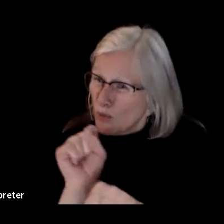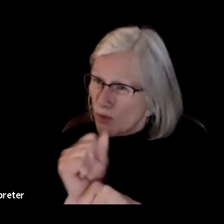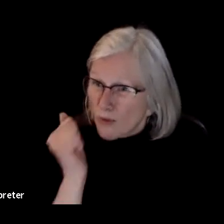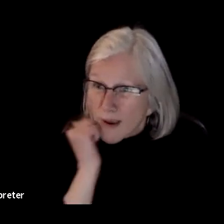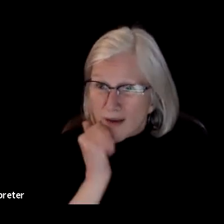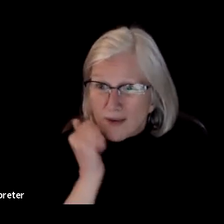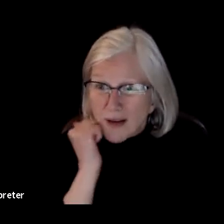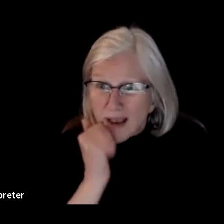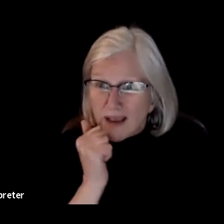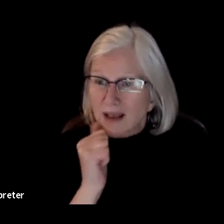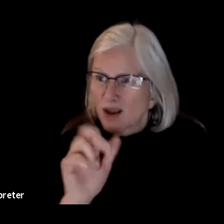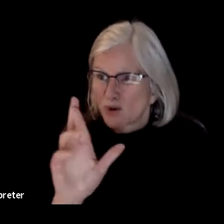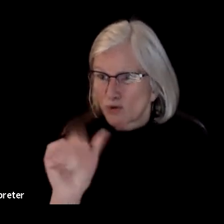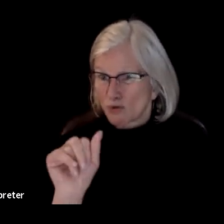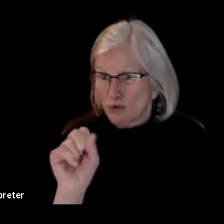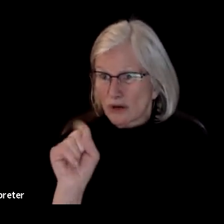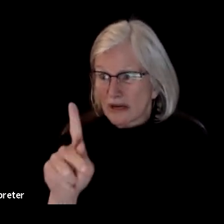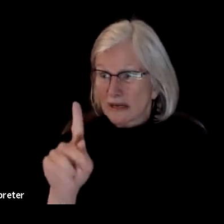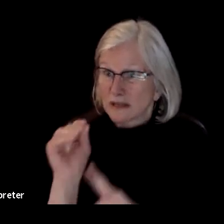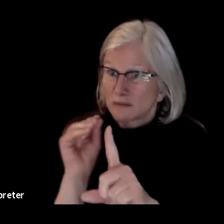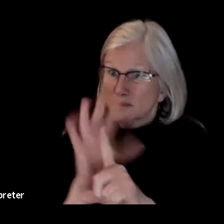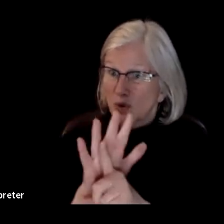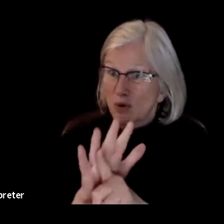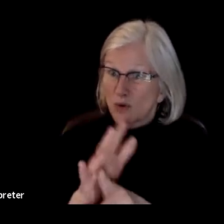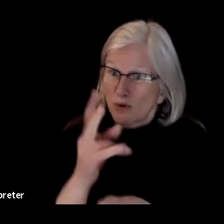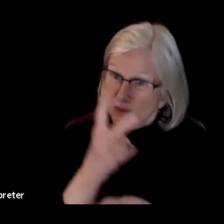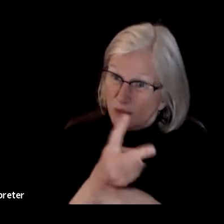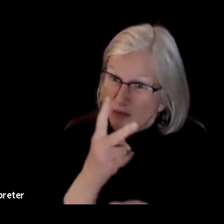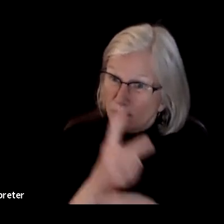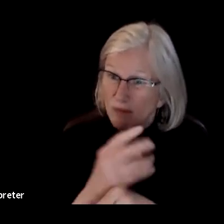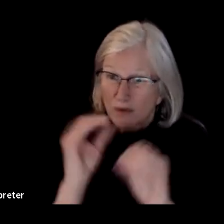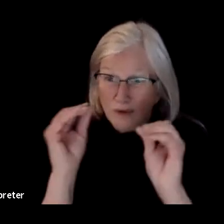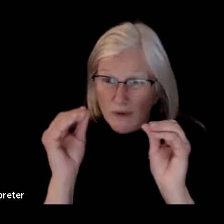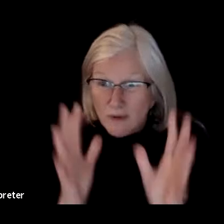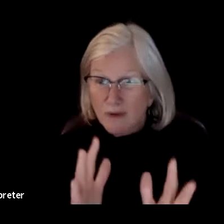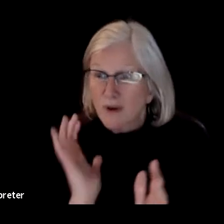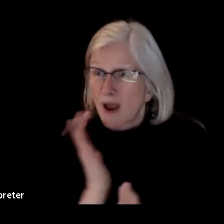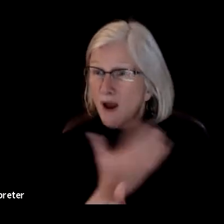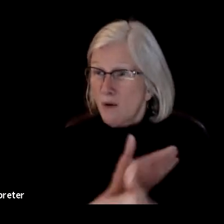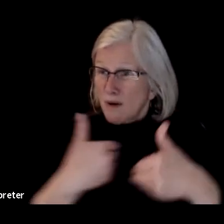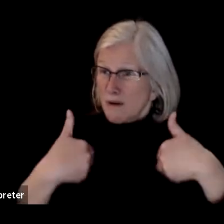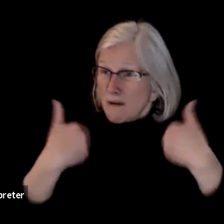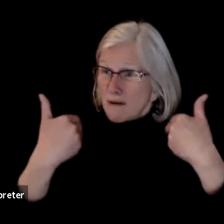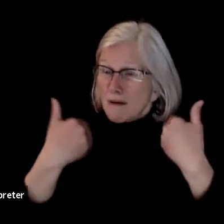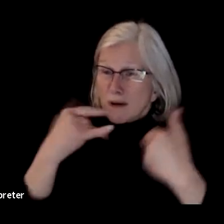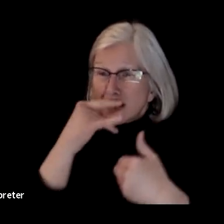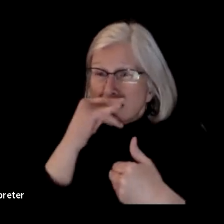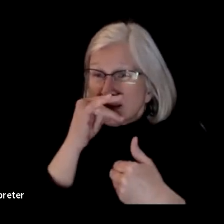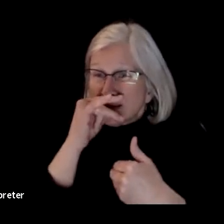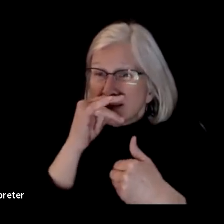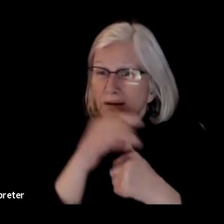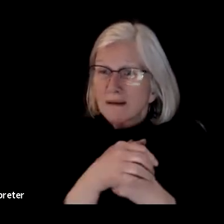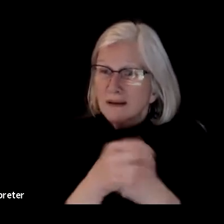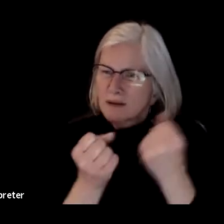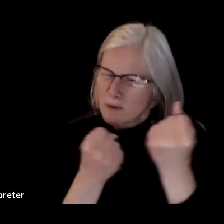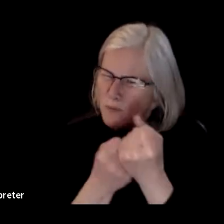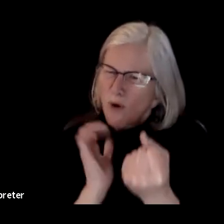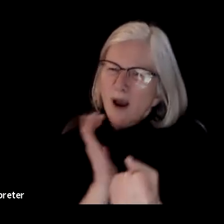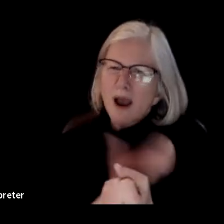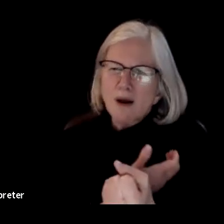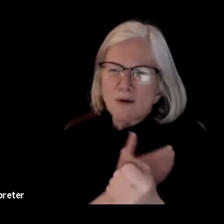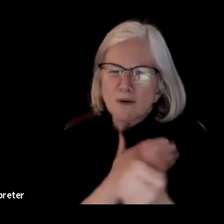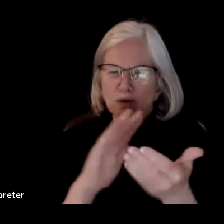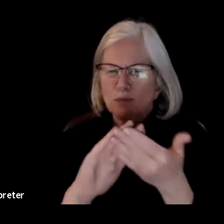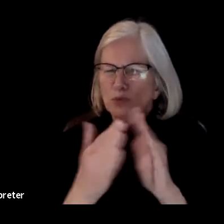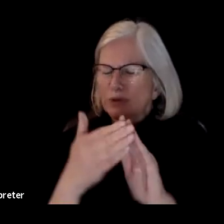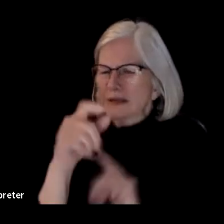exposure to care for and educate our youngest Minnesotans and to support our community's needs. And even as child